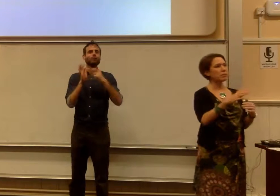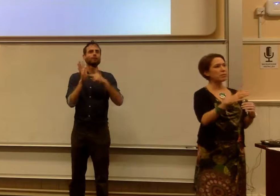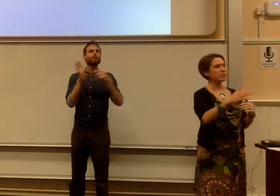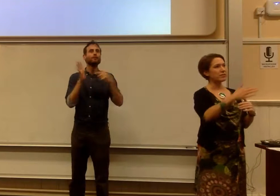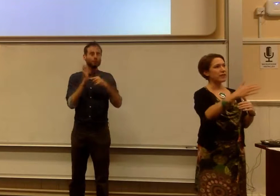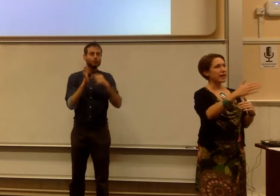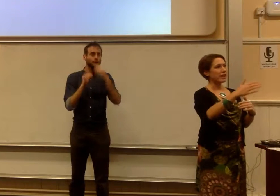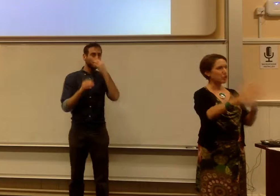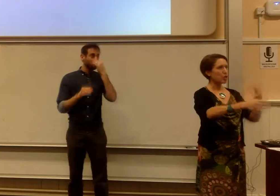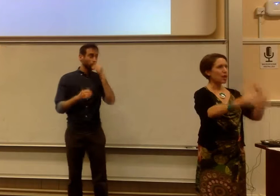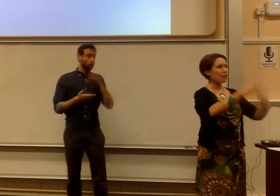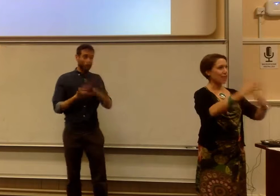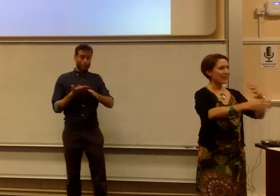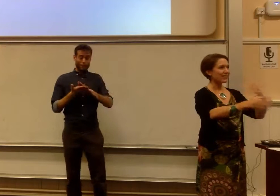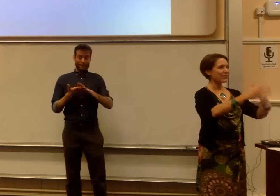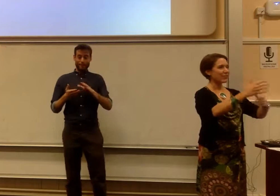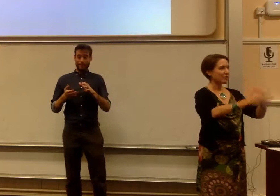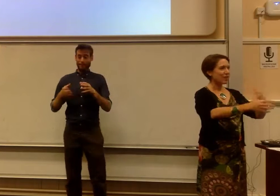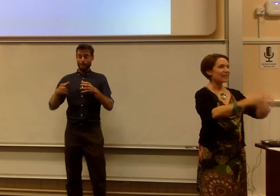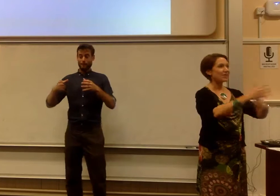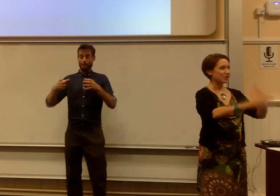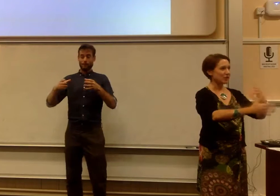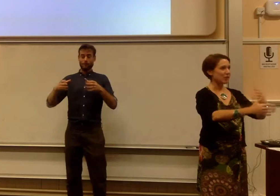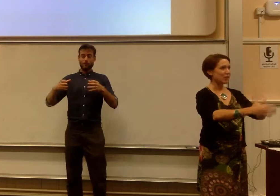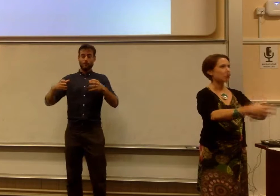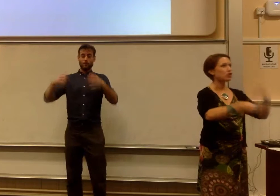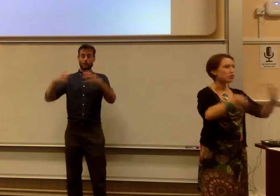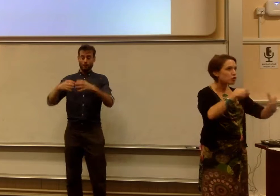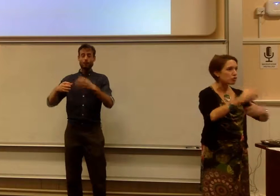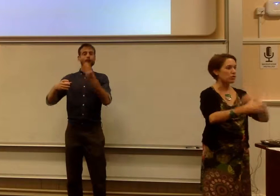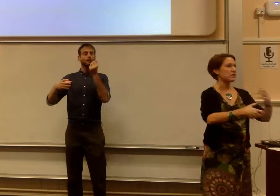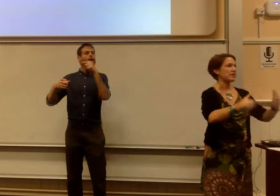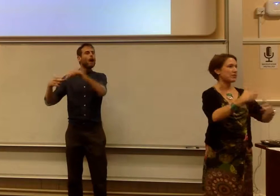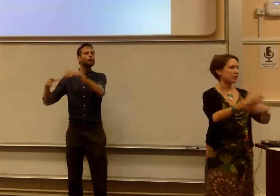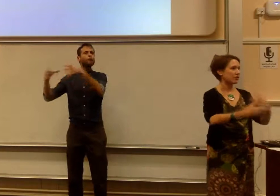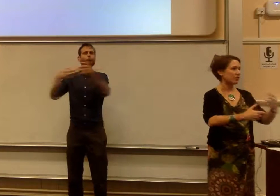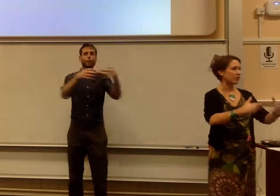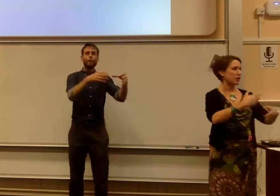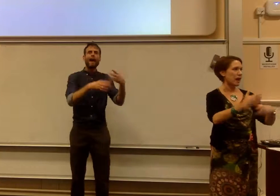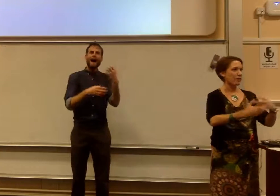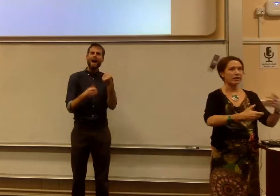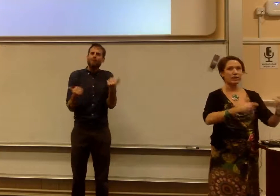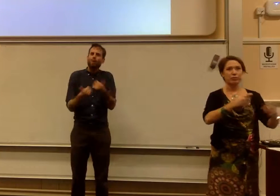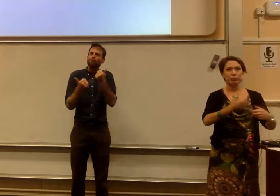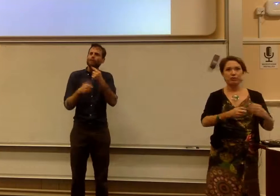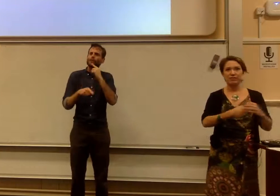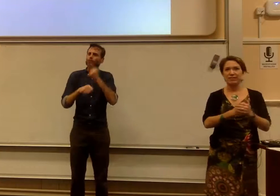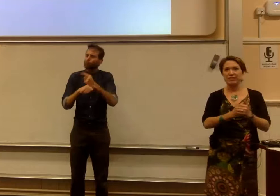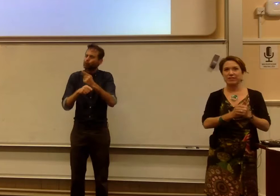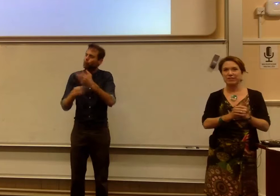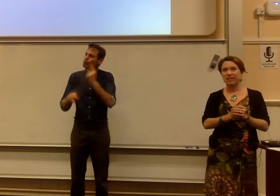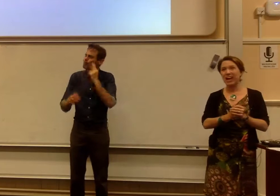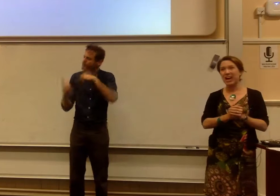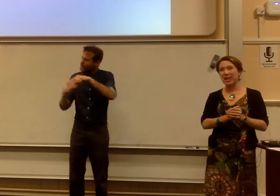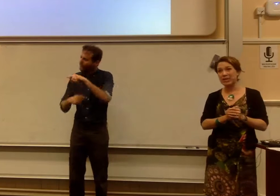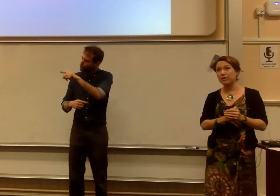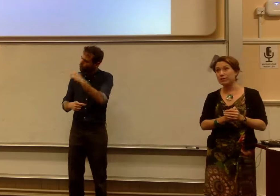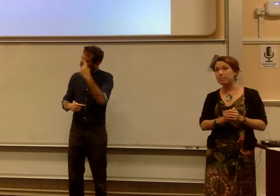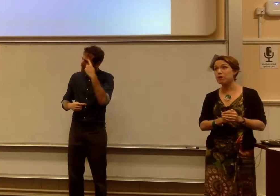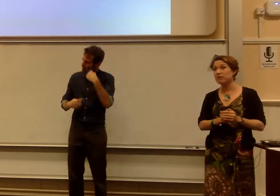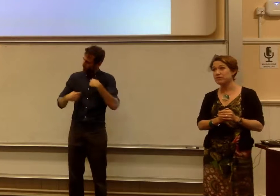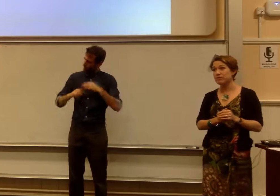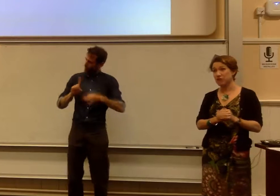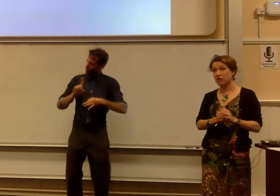some public bodies do have that relationship, do talk to BSL users about how they can improve their services, I